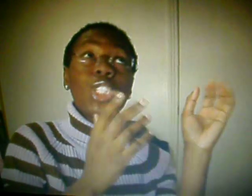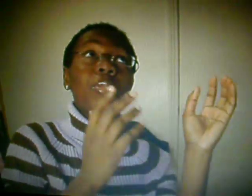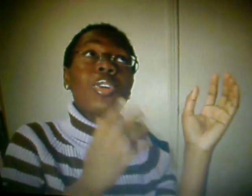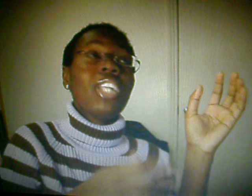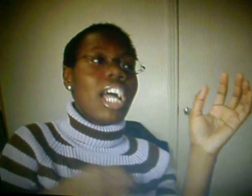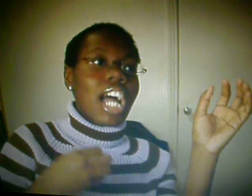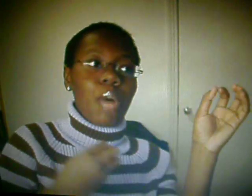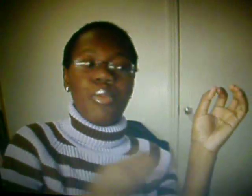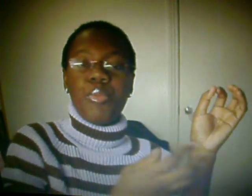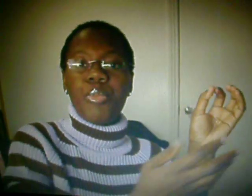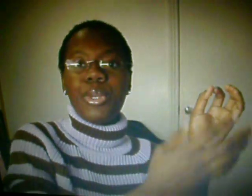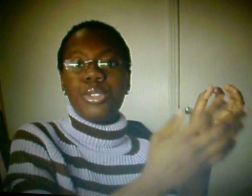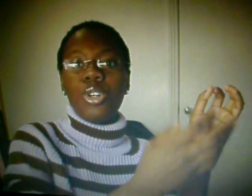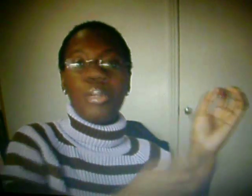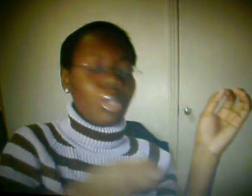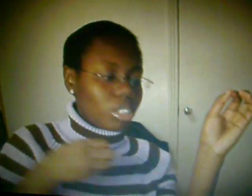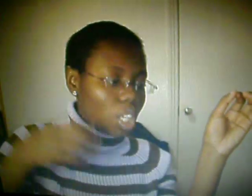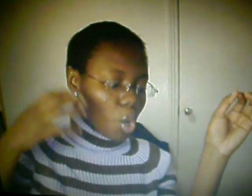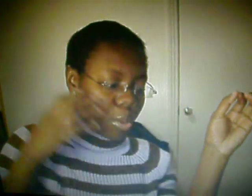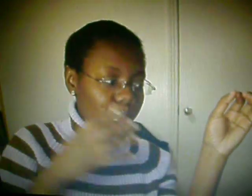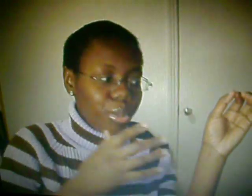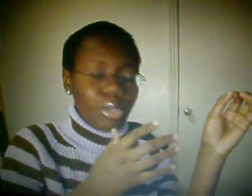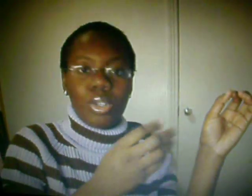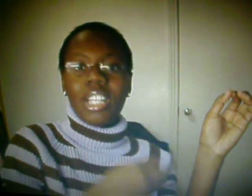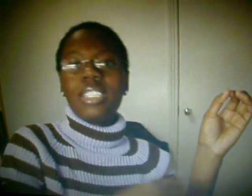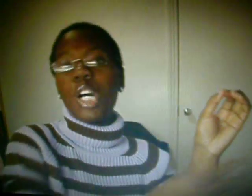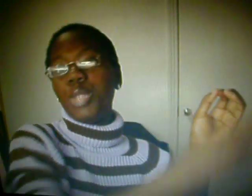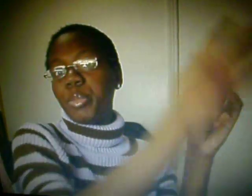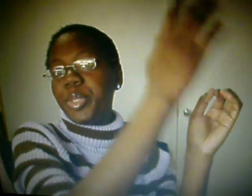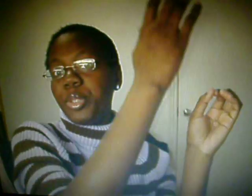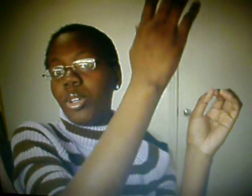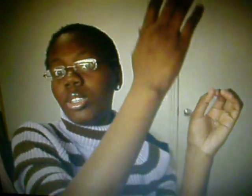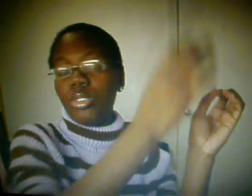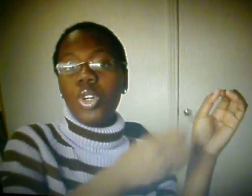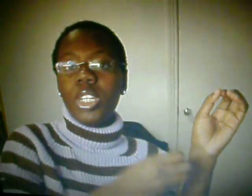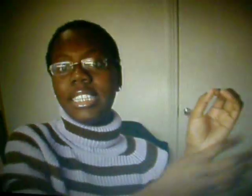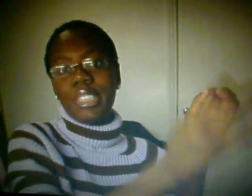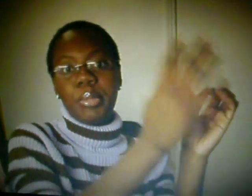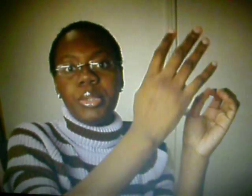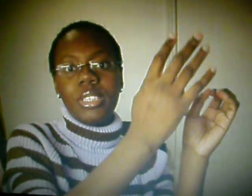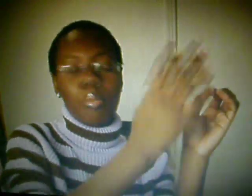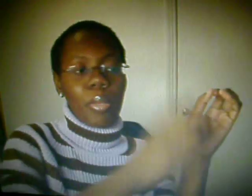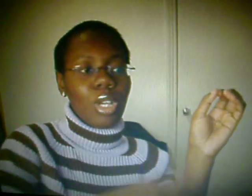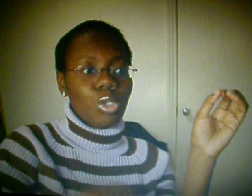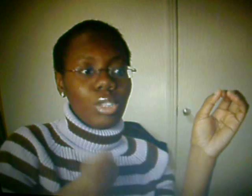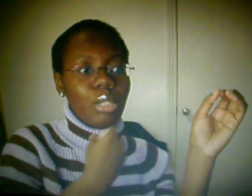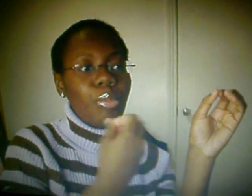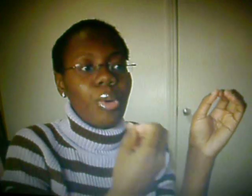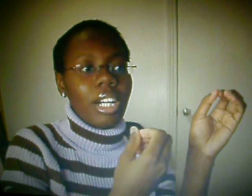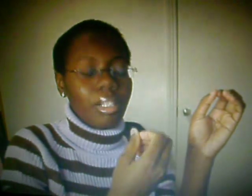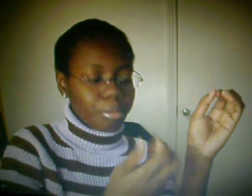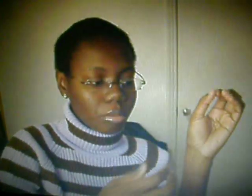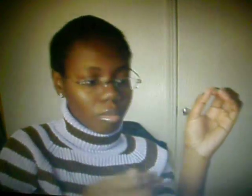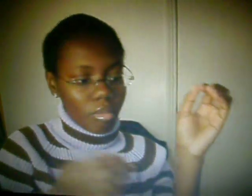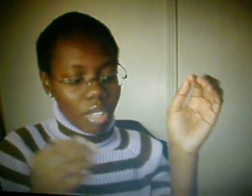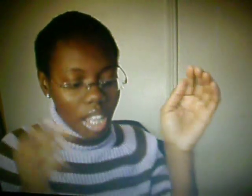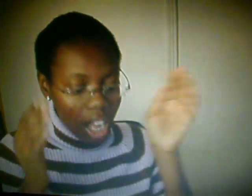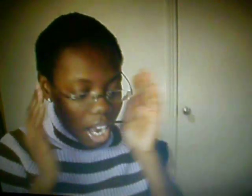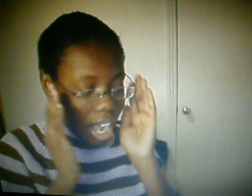God and we pray to God. Because when we pray to God, that's how we speak to God. You know, God is a spirit. So in prayer, our